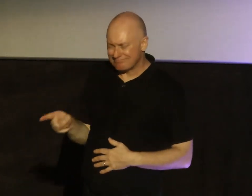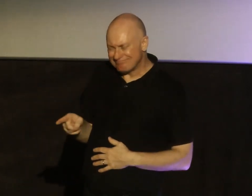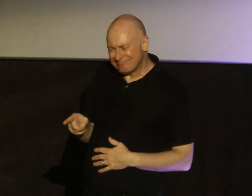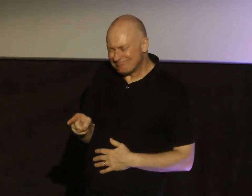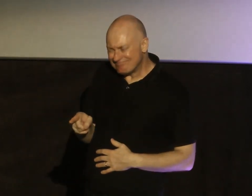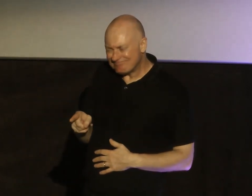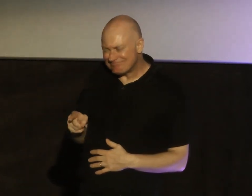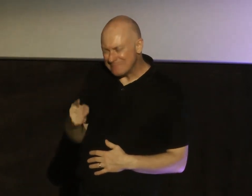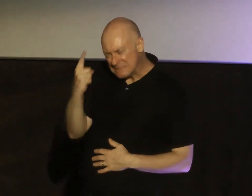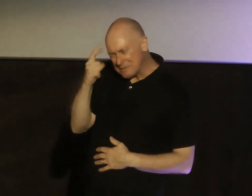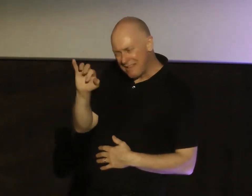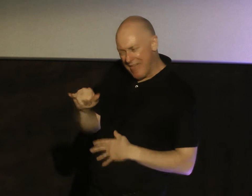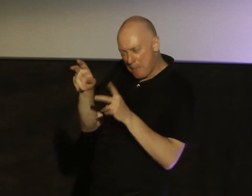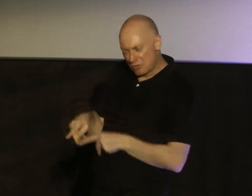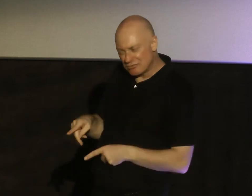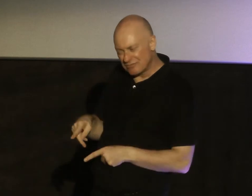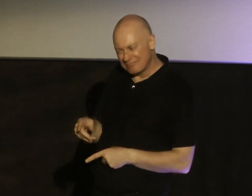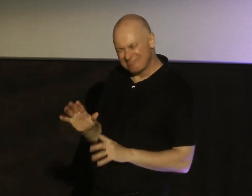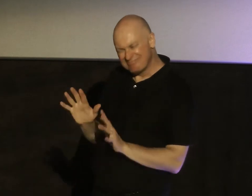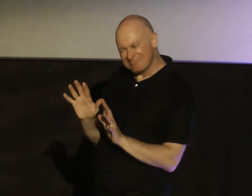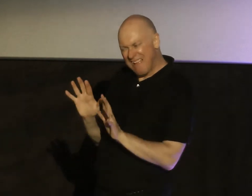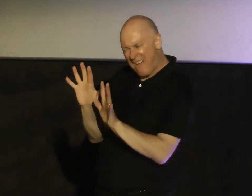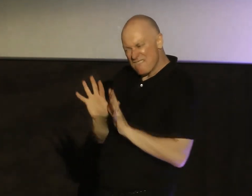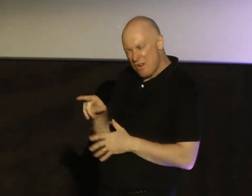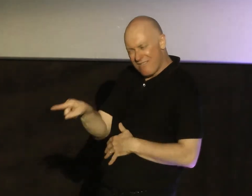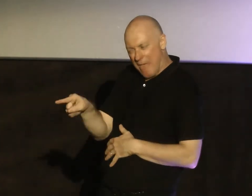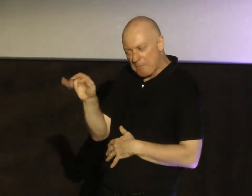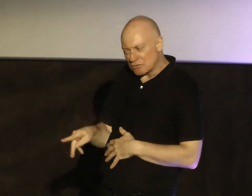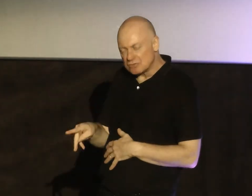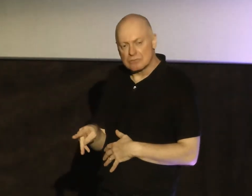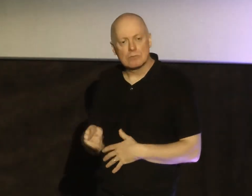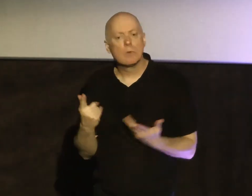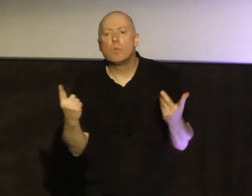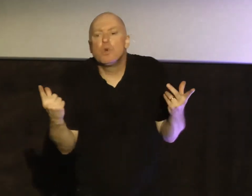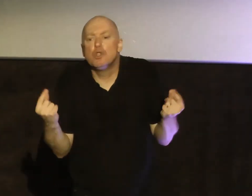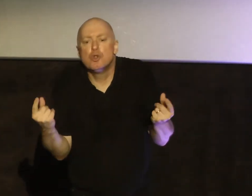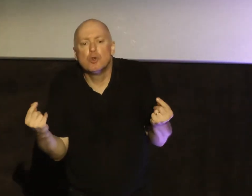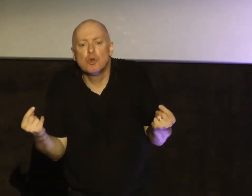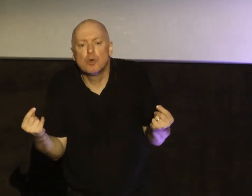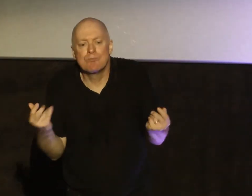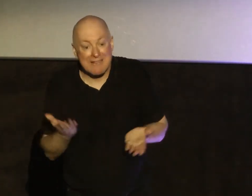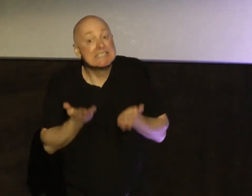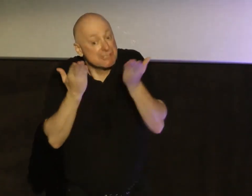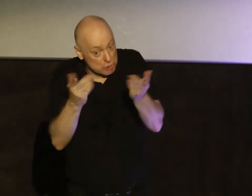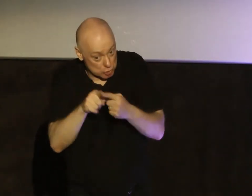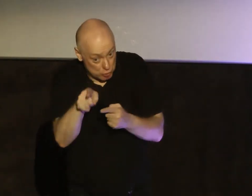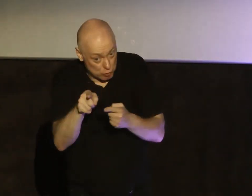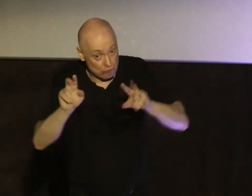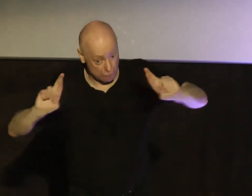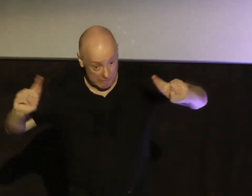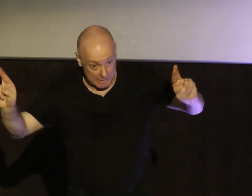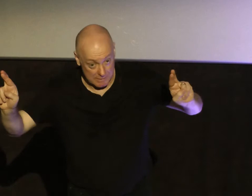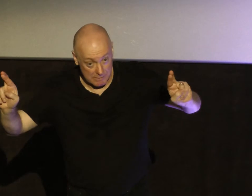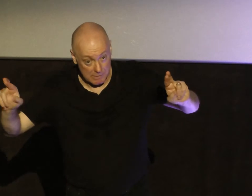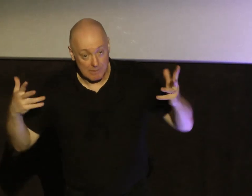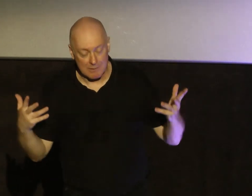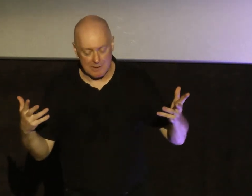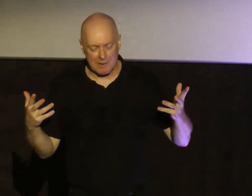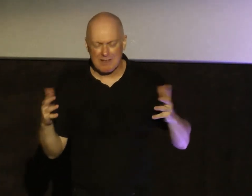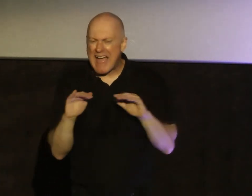fear when you feel like there's legitimate reason for that? Well, I'm going to suggest a few things to you. Write this down. How to navigate feelings of